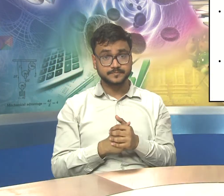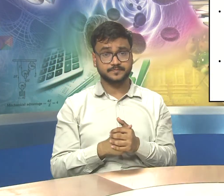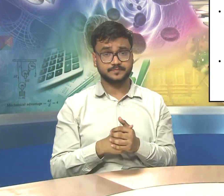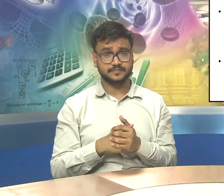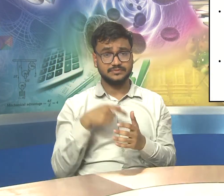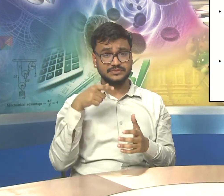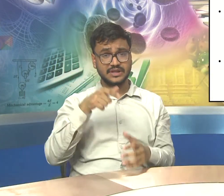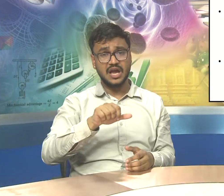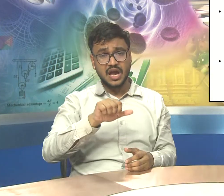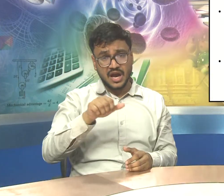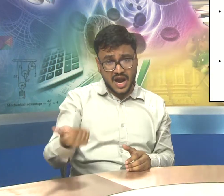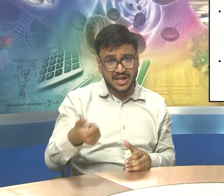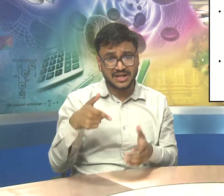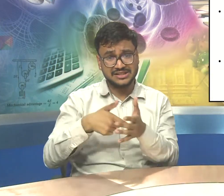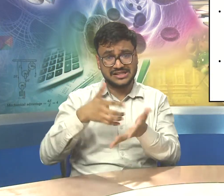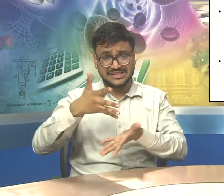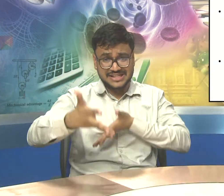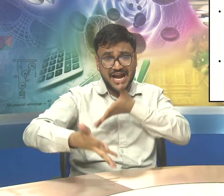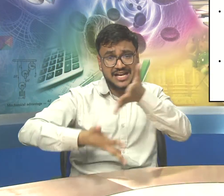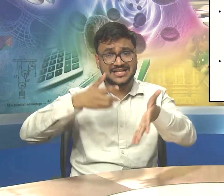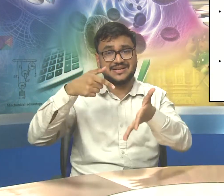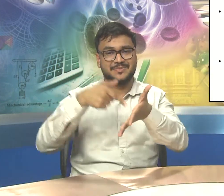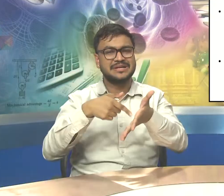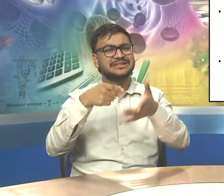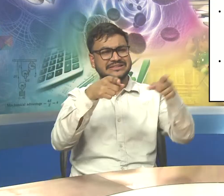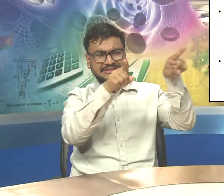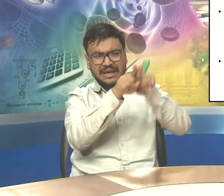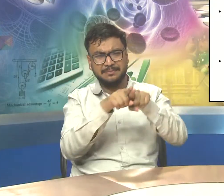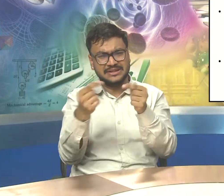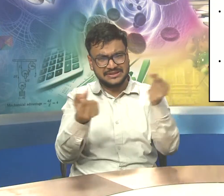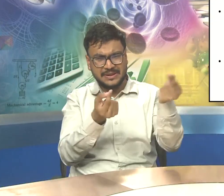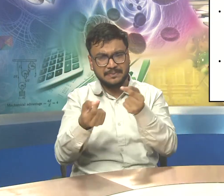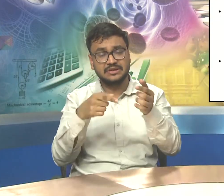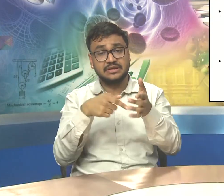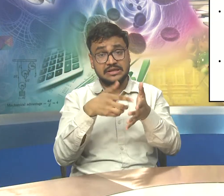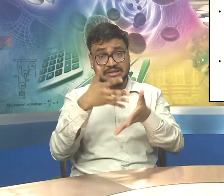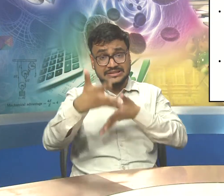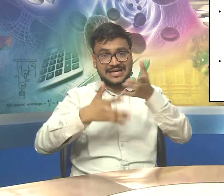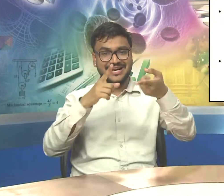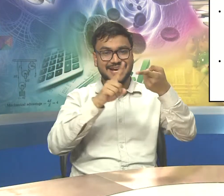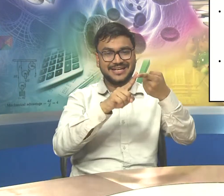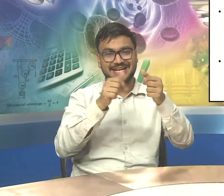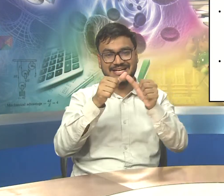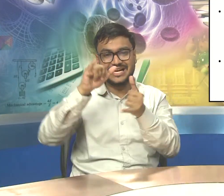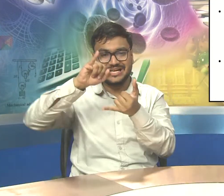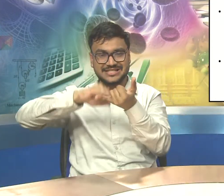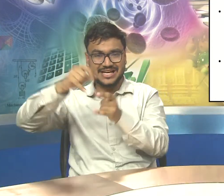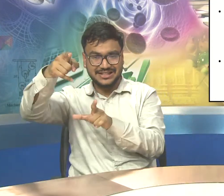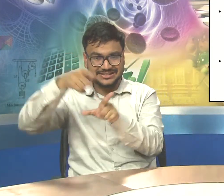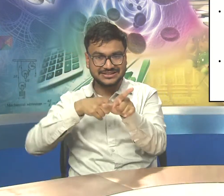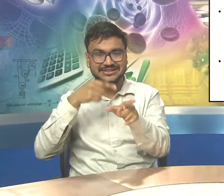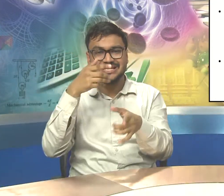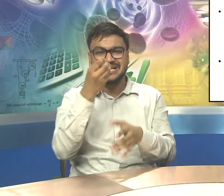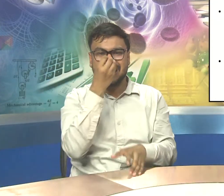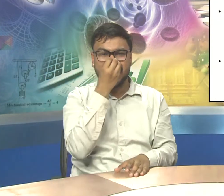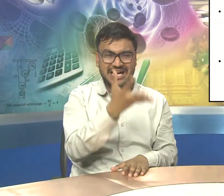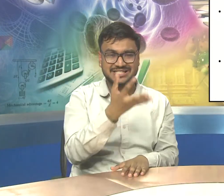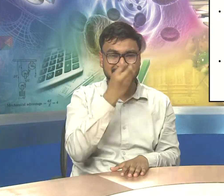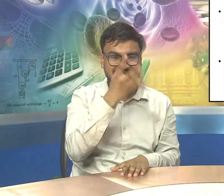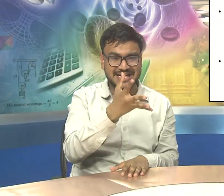so the sign should be vary because there is a variation in ISL. For other